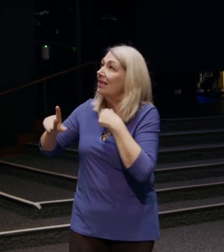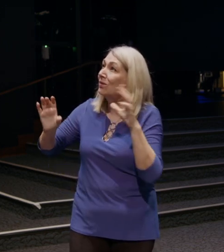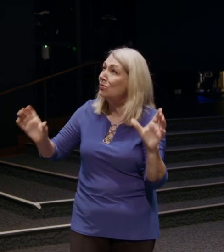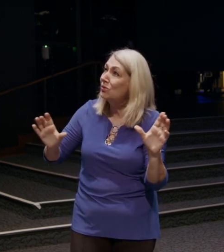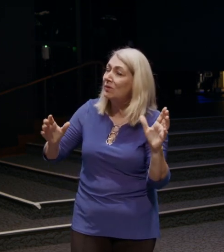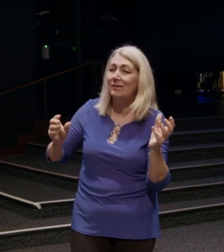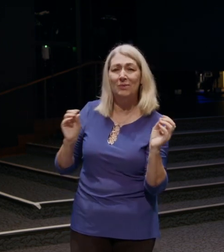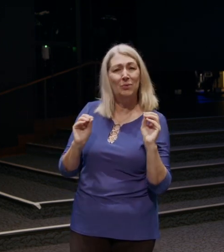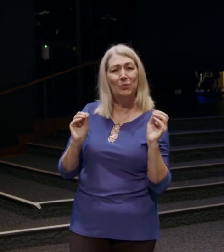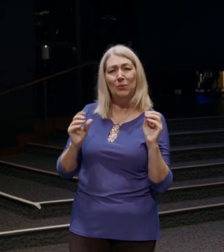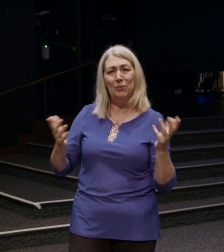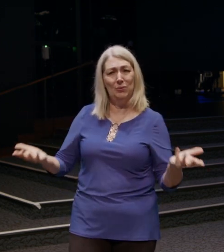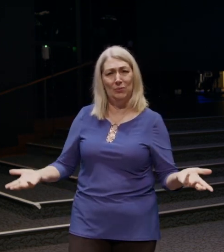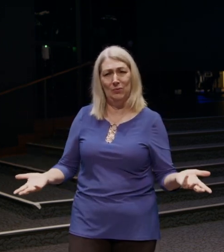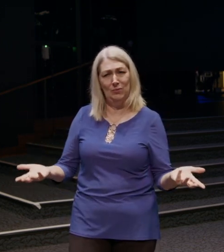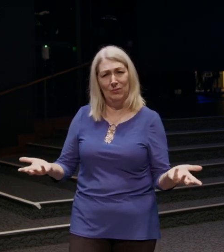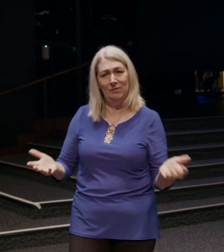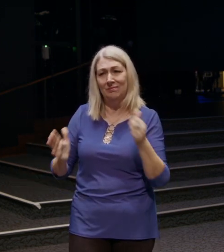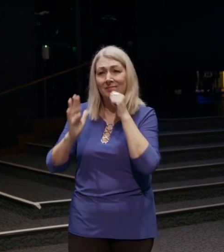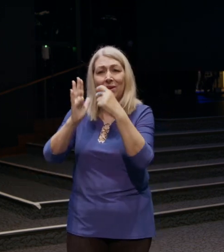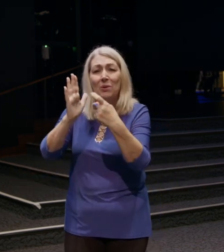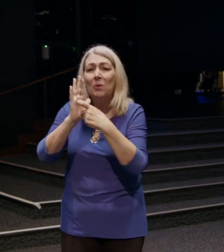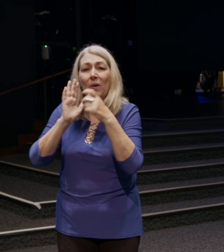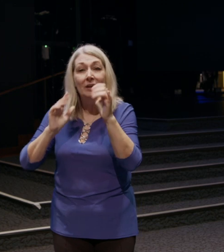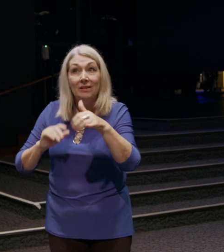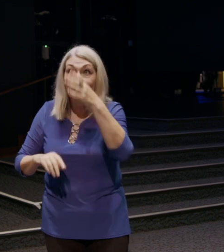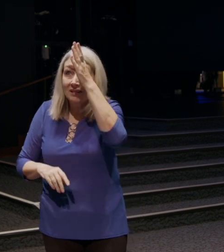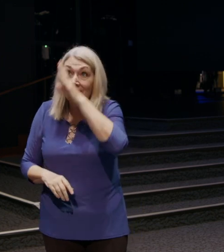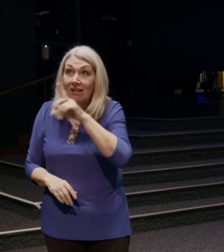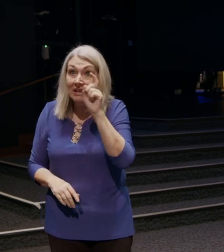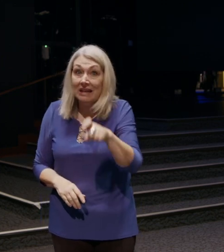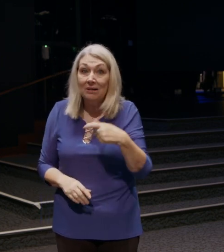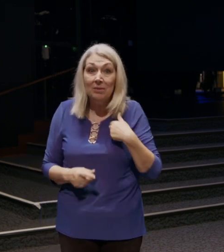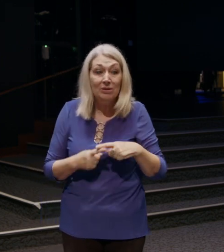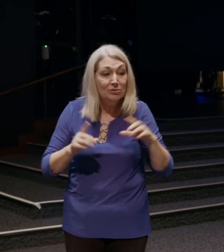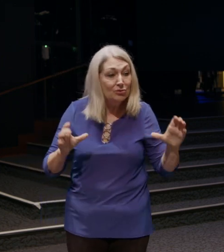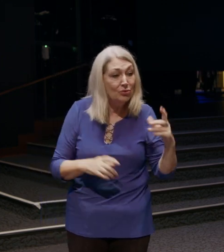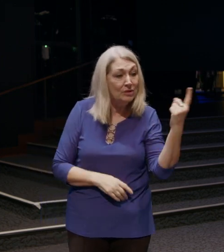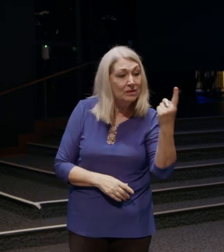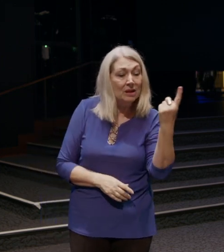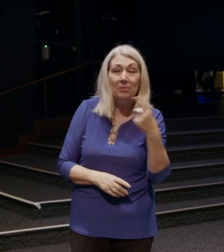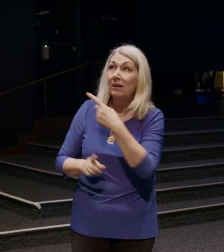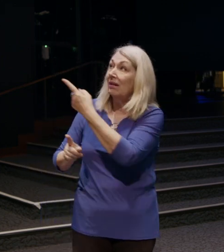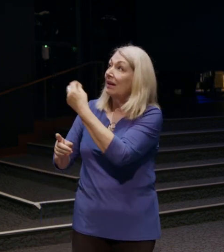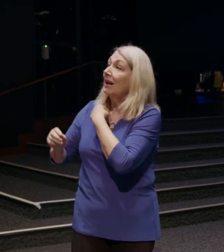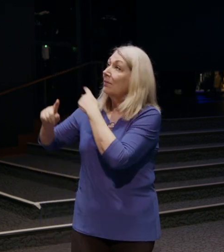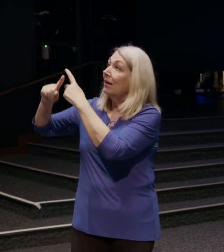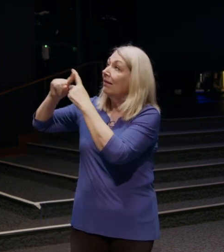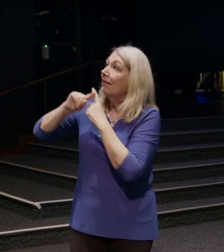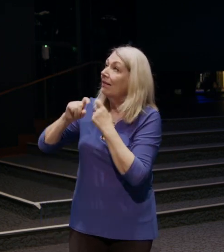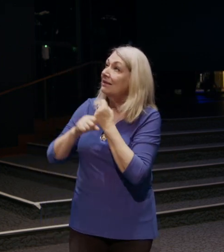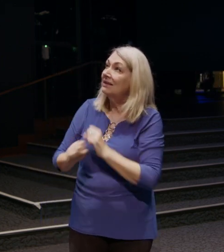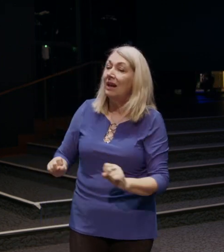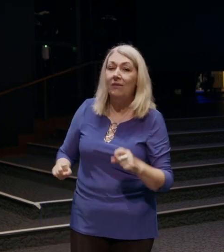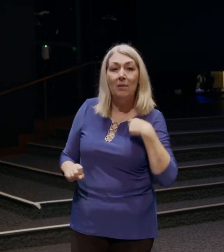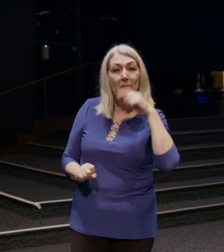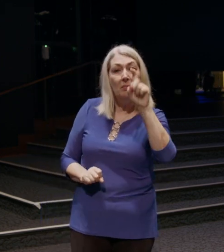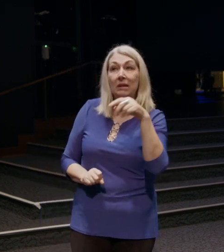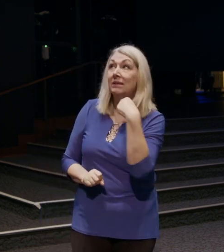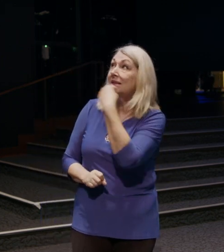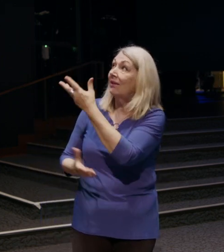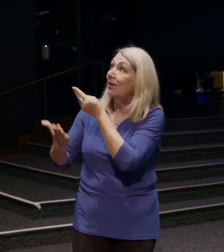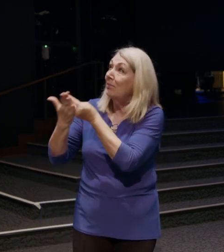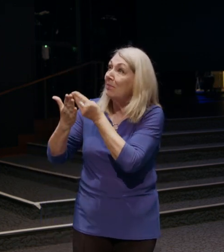negotiate? Does God really need my attendance? Does God have to have my tithe to do the